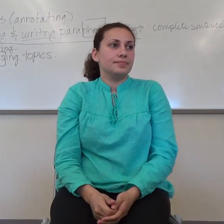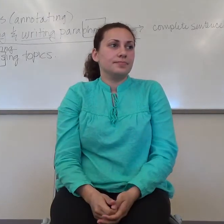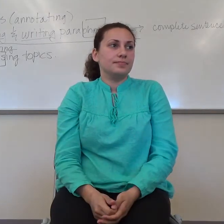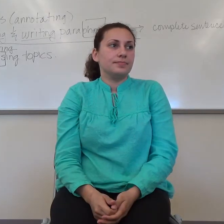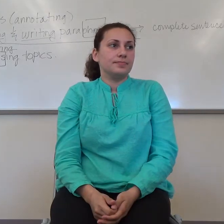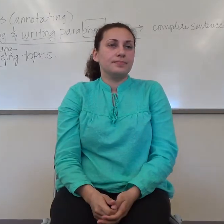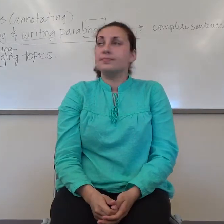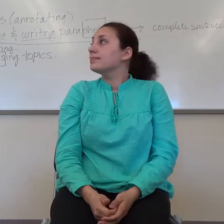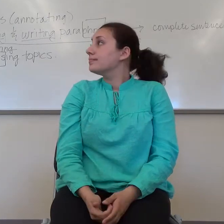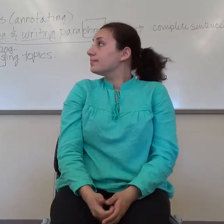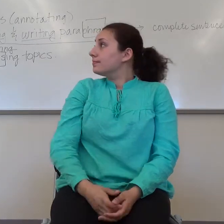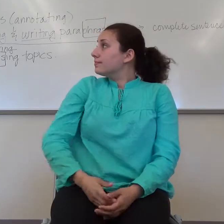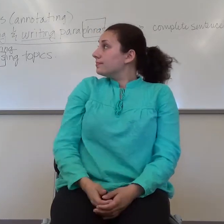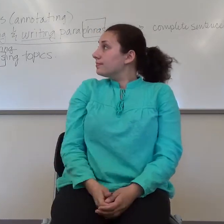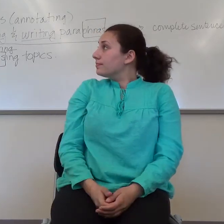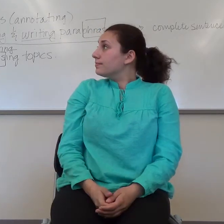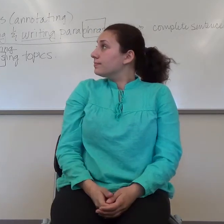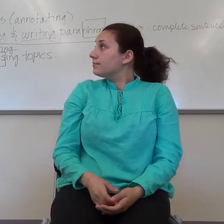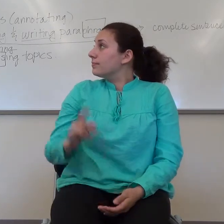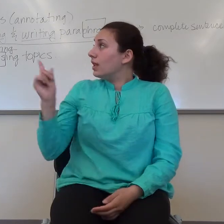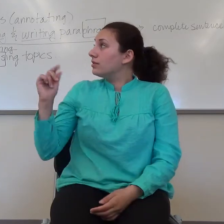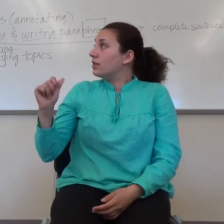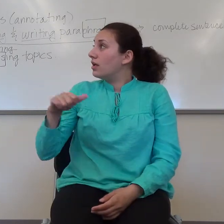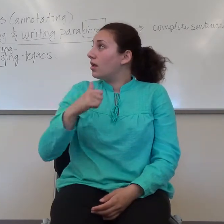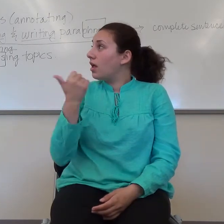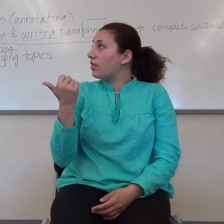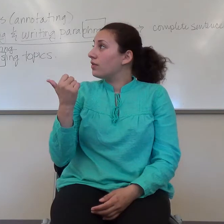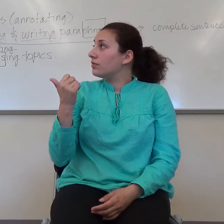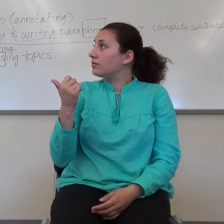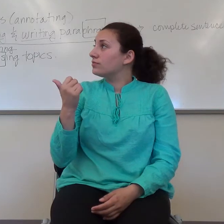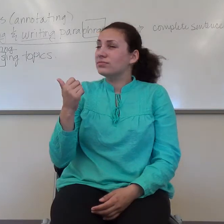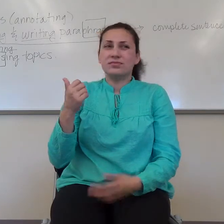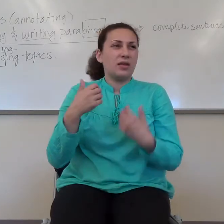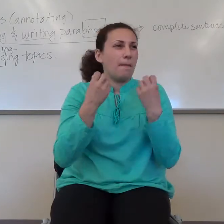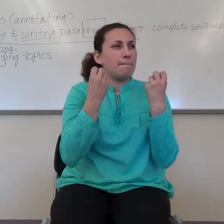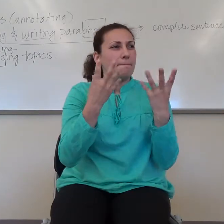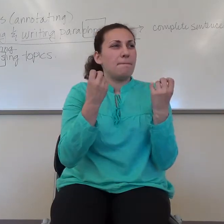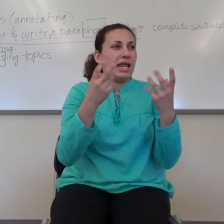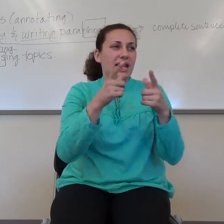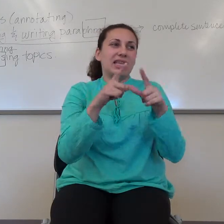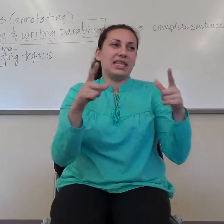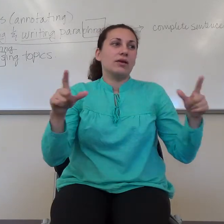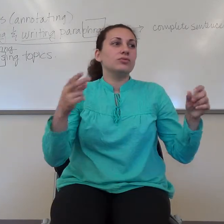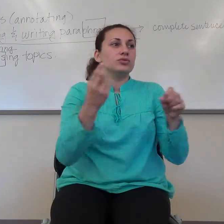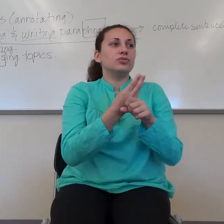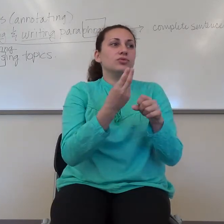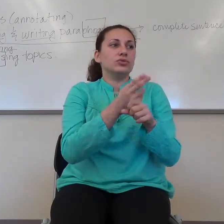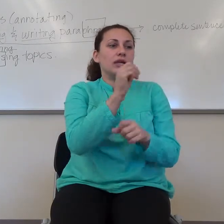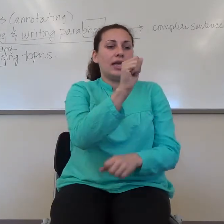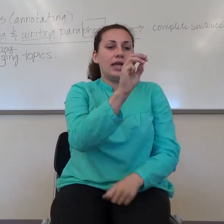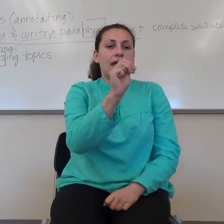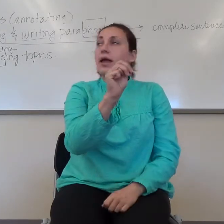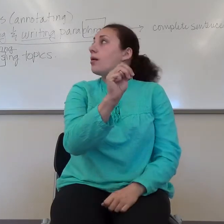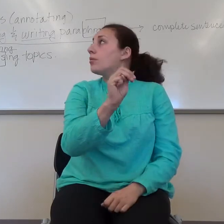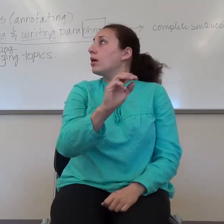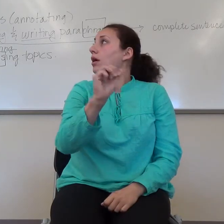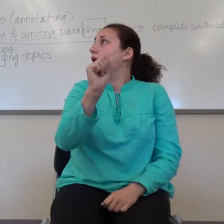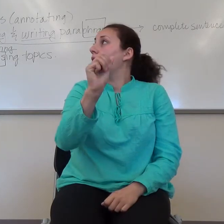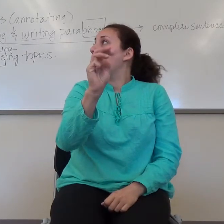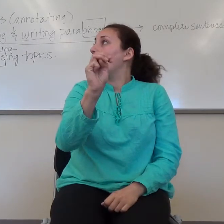This is another one that goes across a number of languages. These 2 roots, am